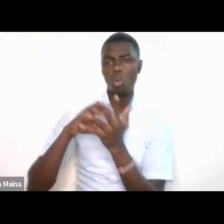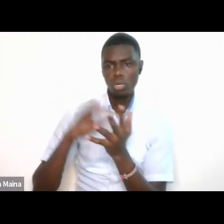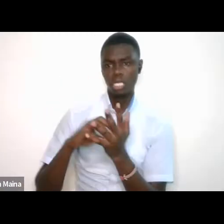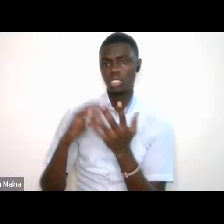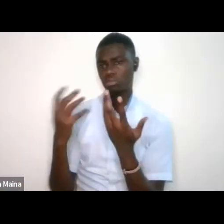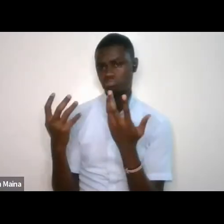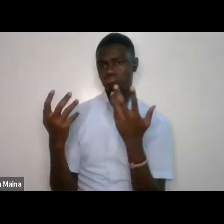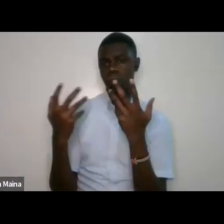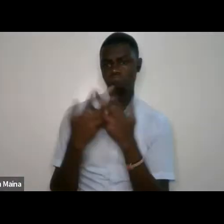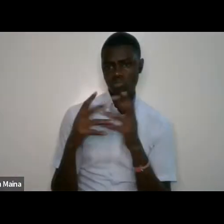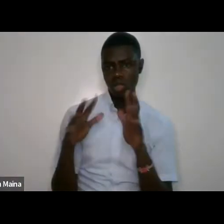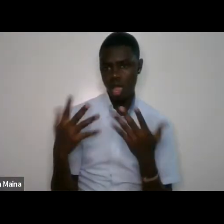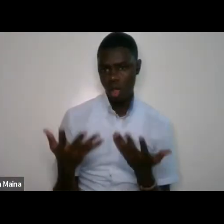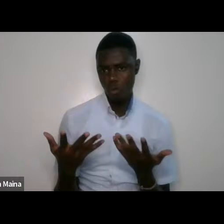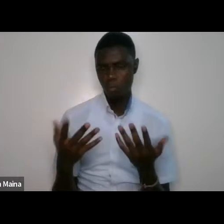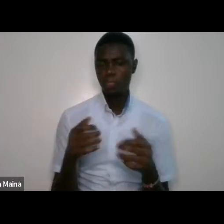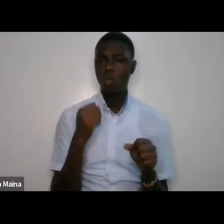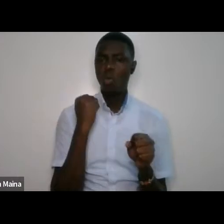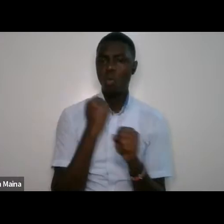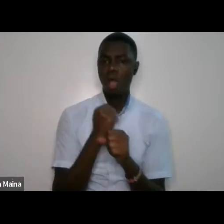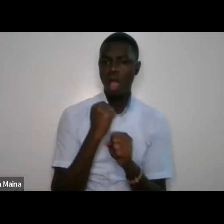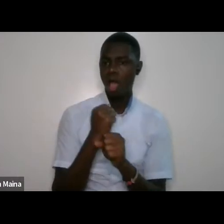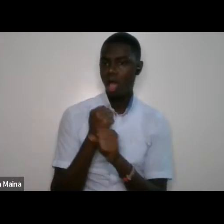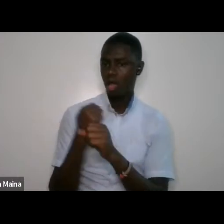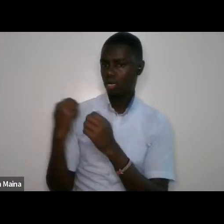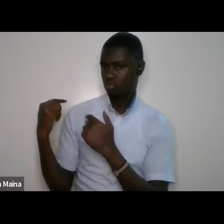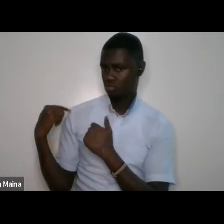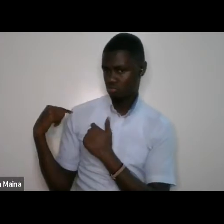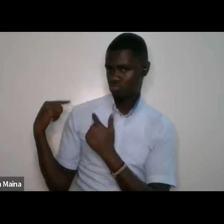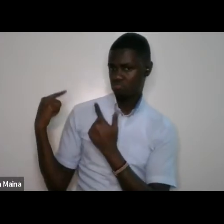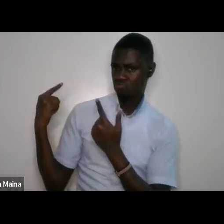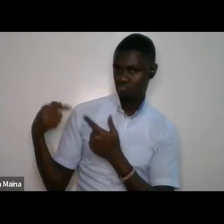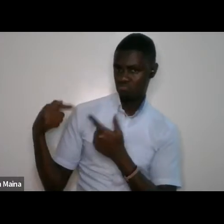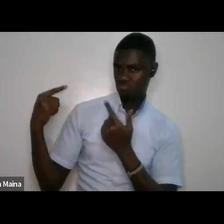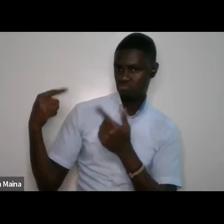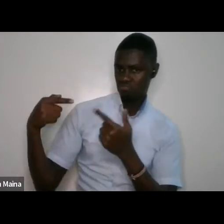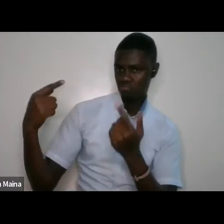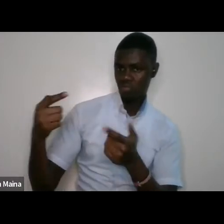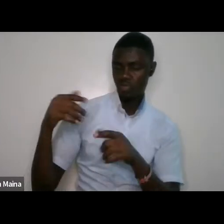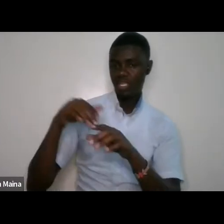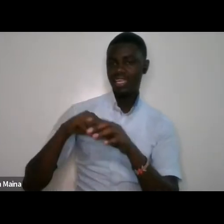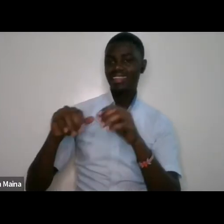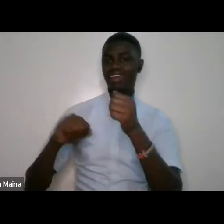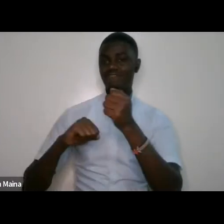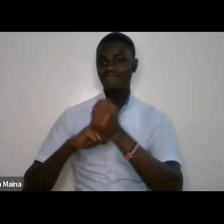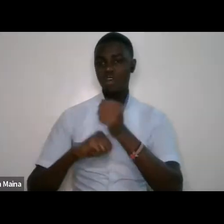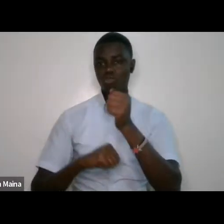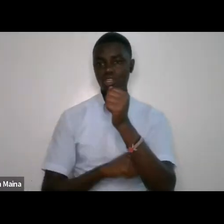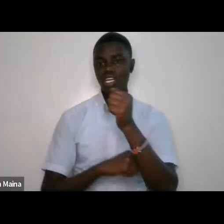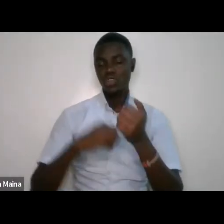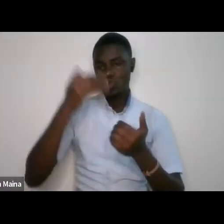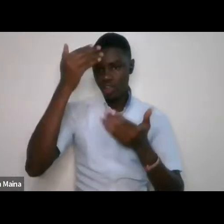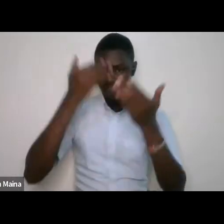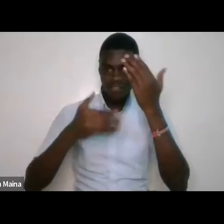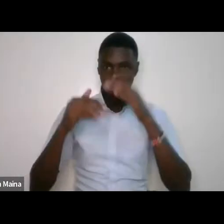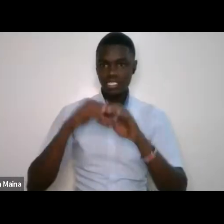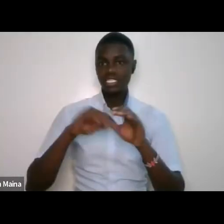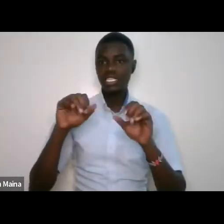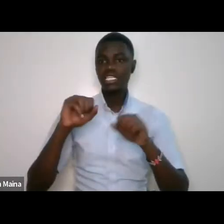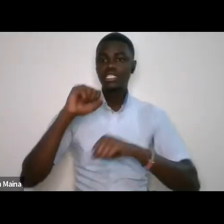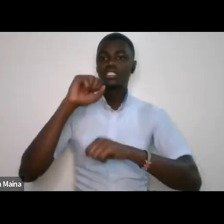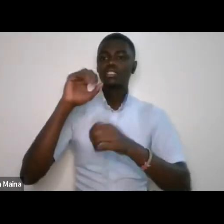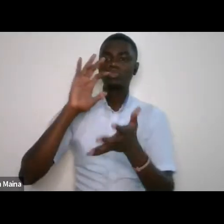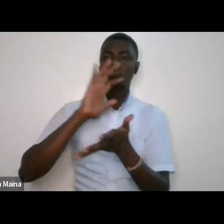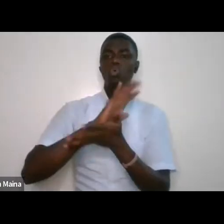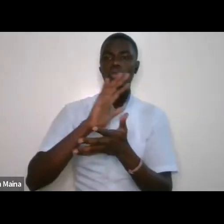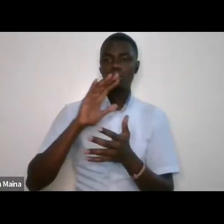How much of work has been done in the foundation phase in schools across the world, not only in